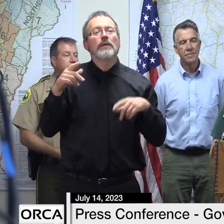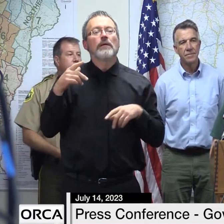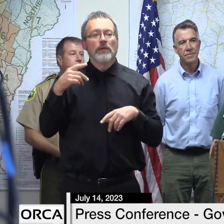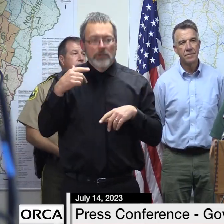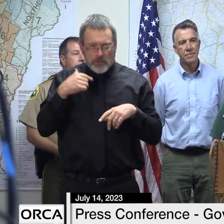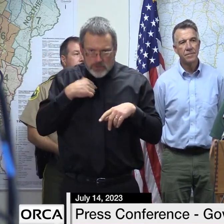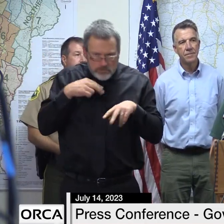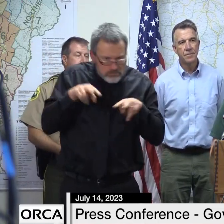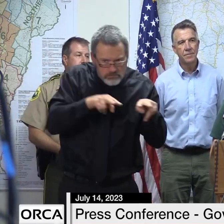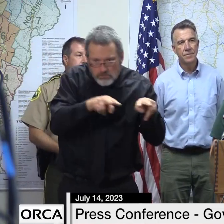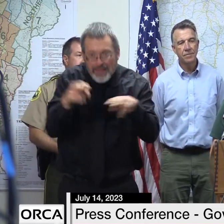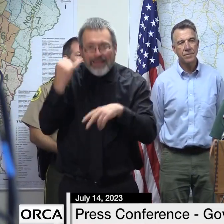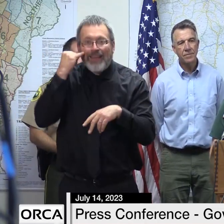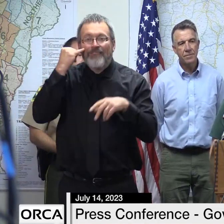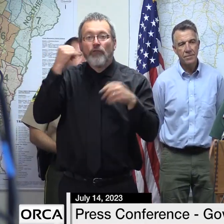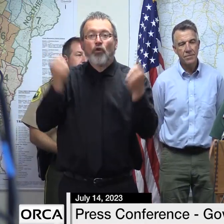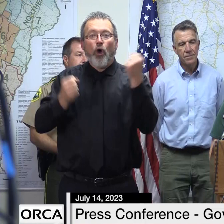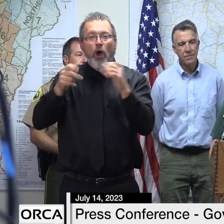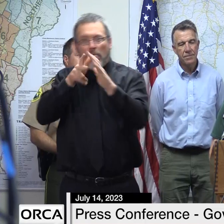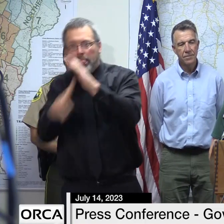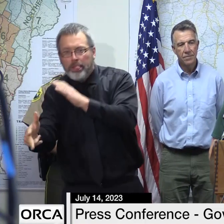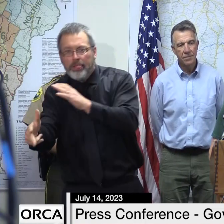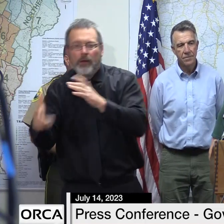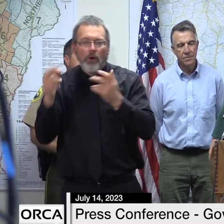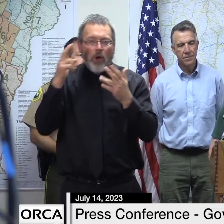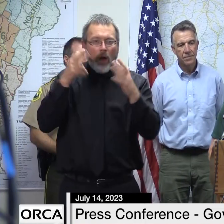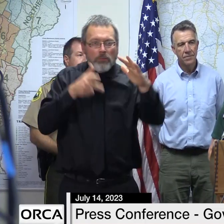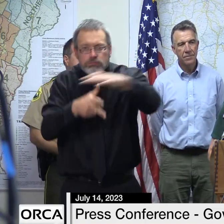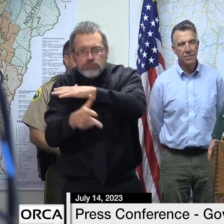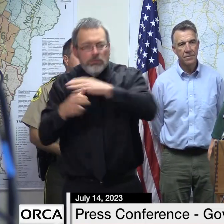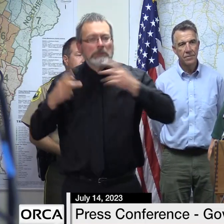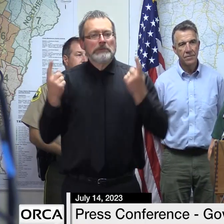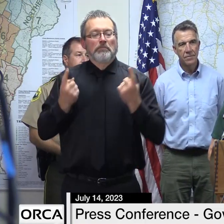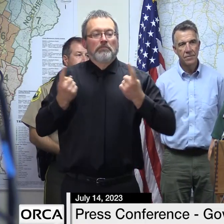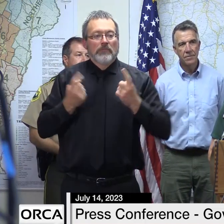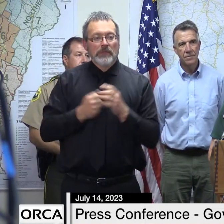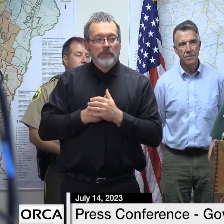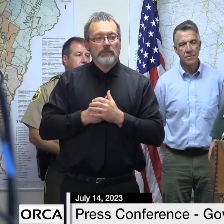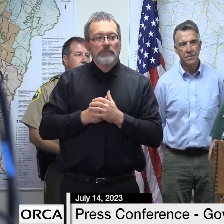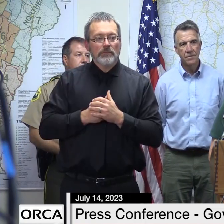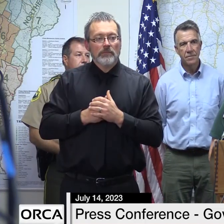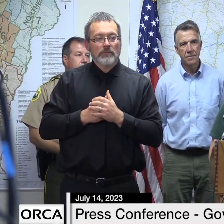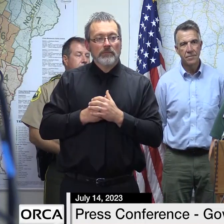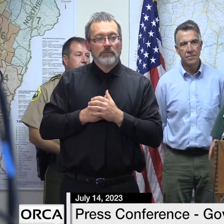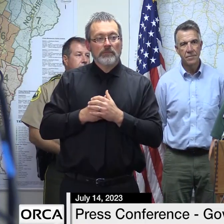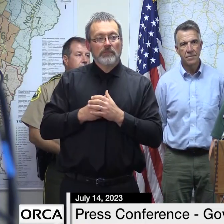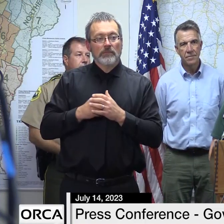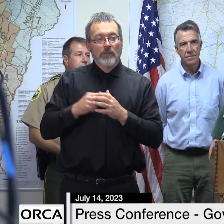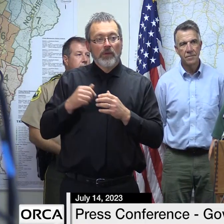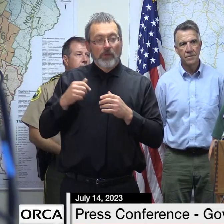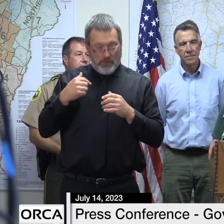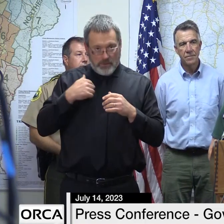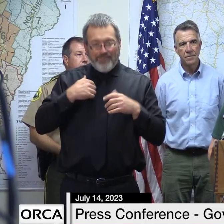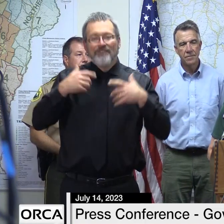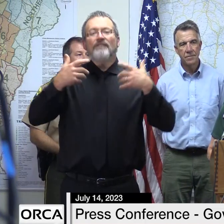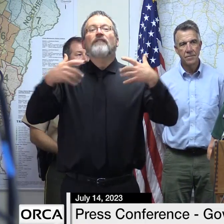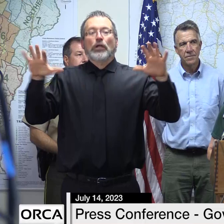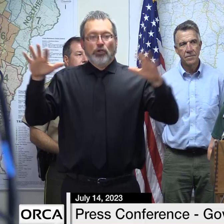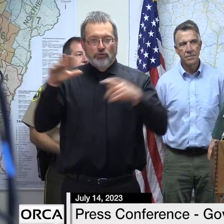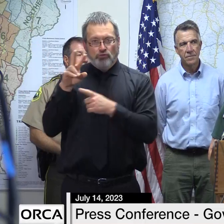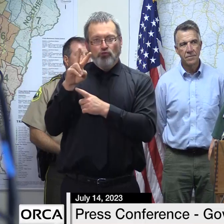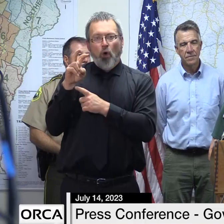belong. To date, we have performed 202 rescue missions. We've assisted with approximately